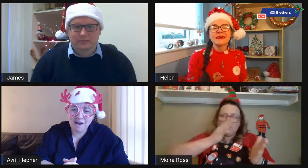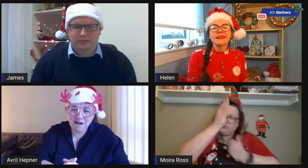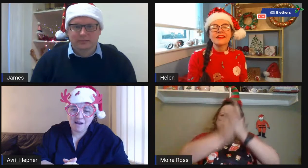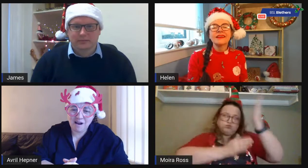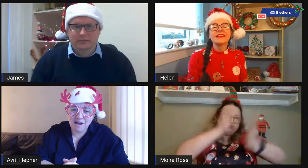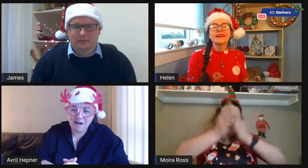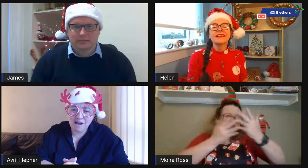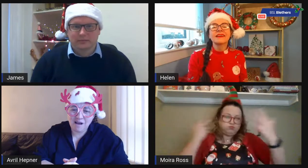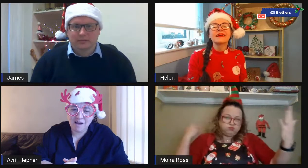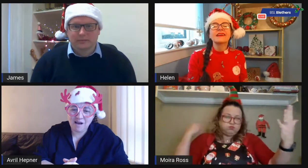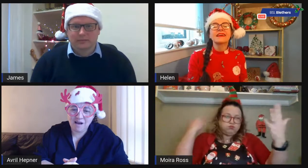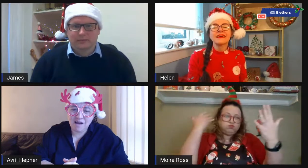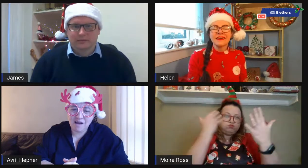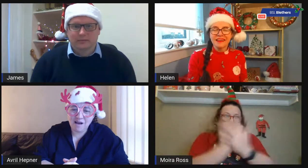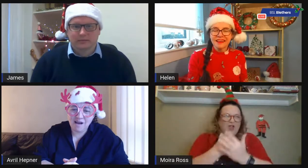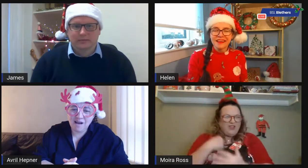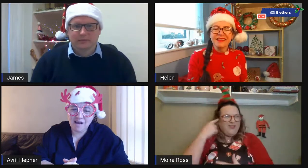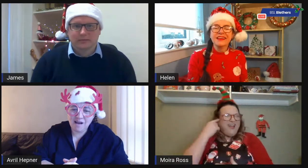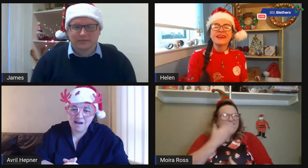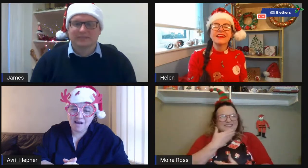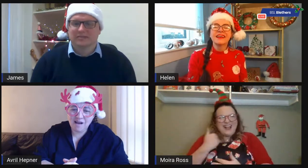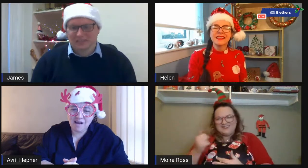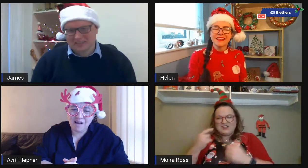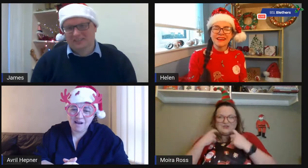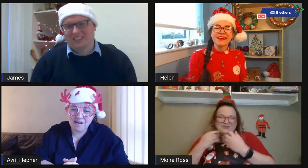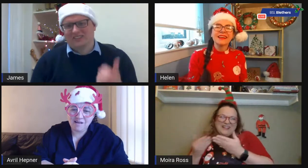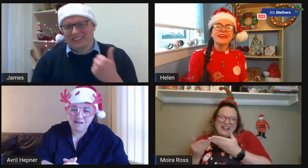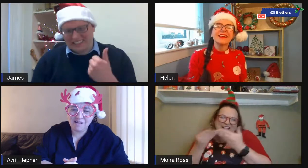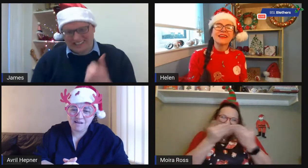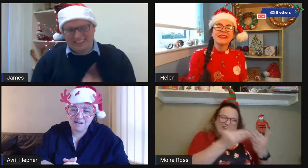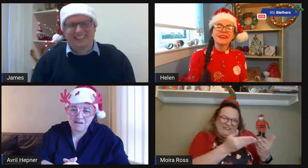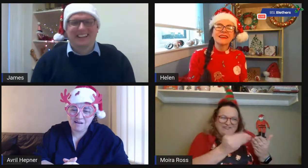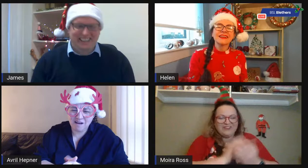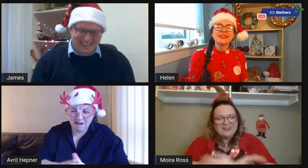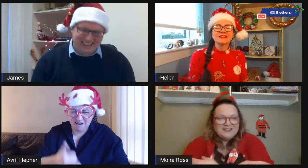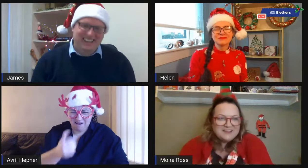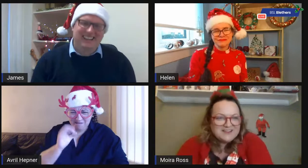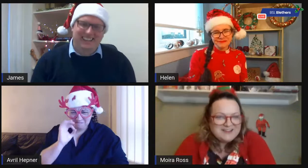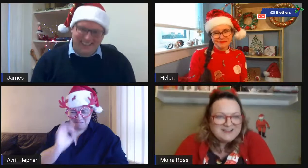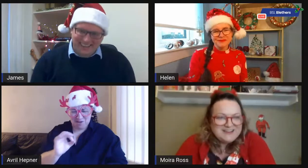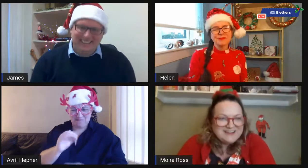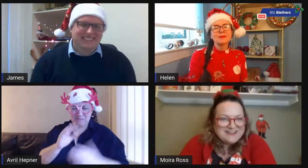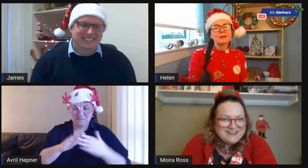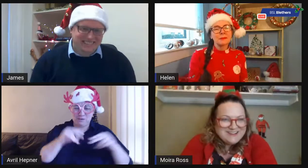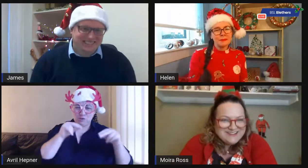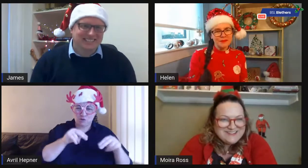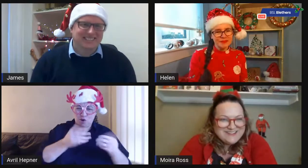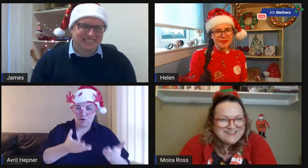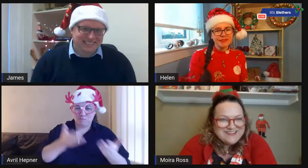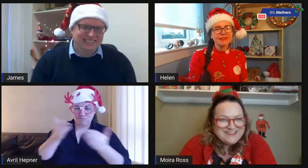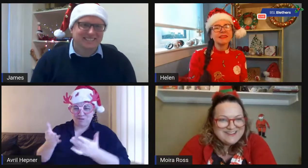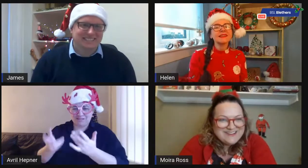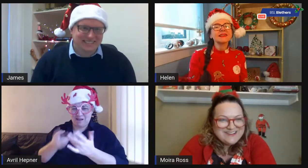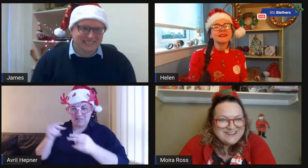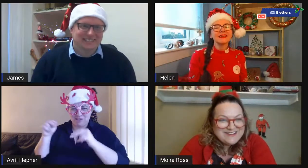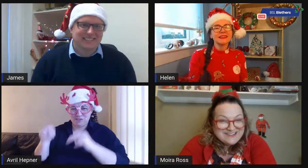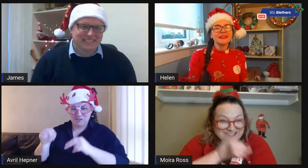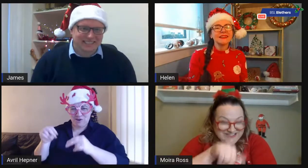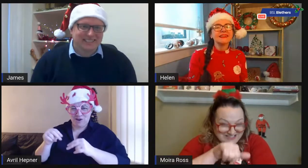other presents. Yeah, they go Oh, everywhere. They tour Scotland together. So we thought that would be nice. oh, so a